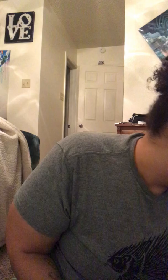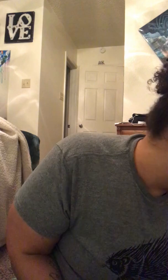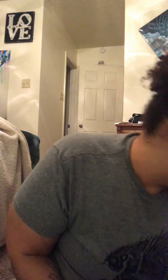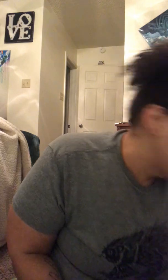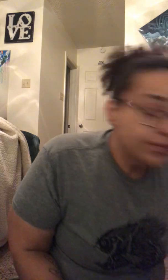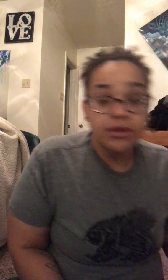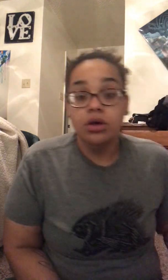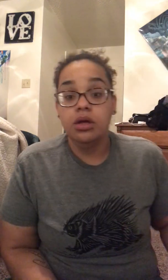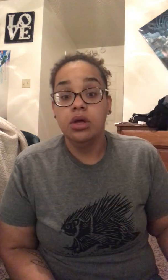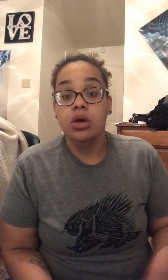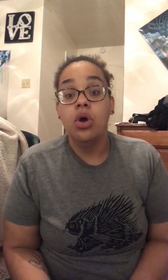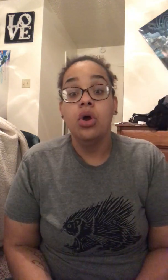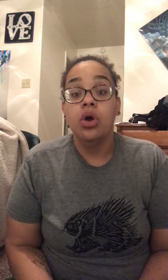Okay.